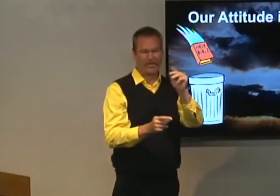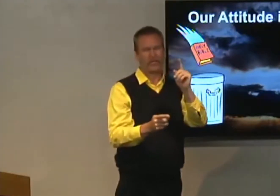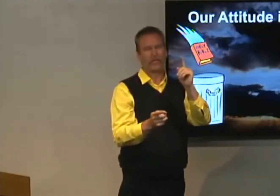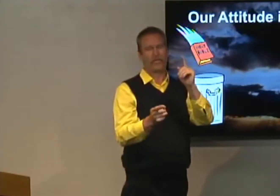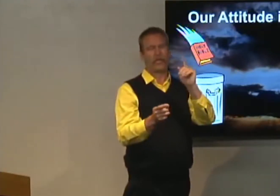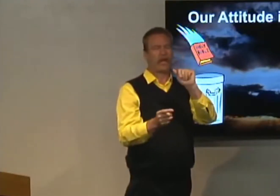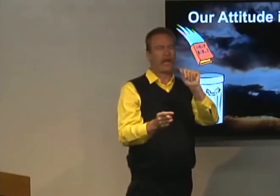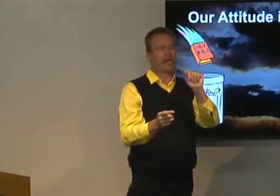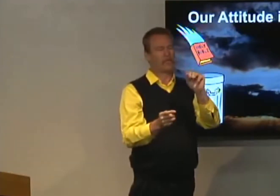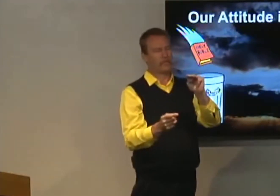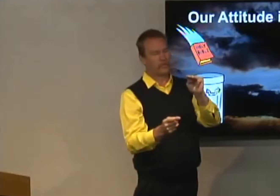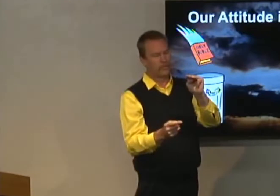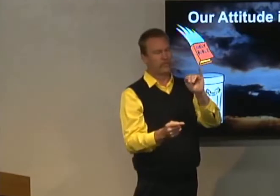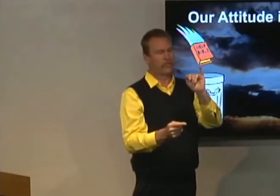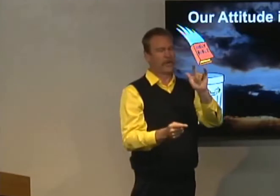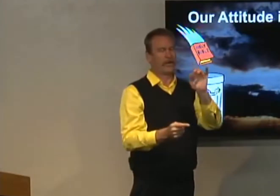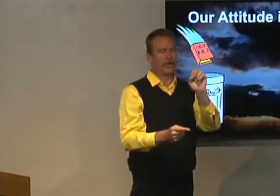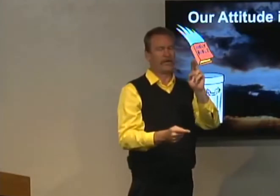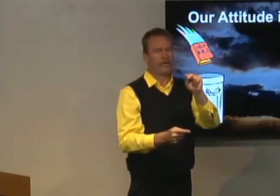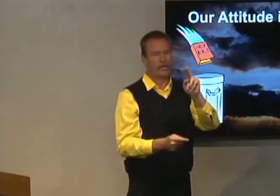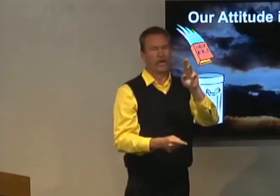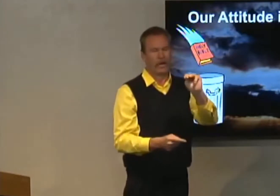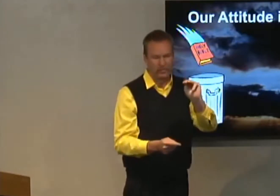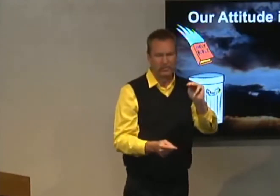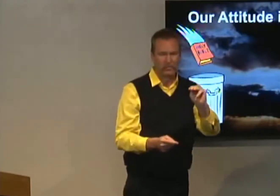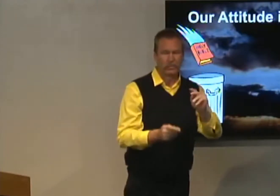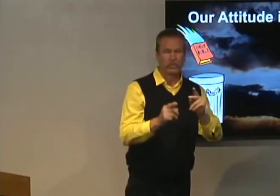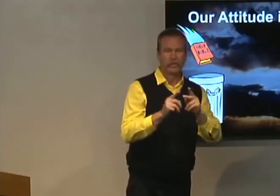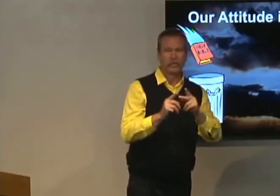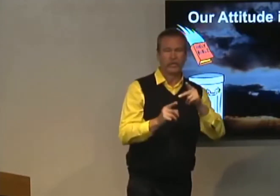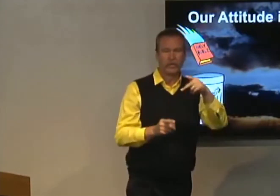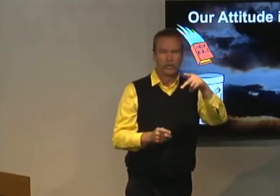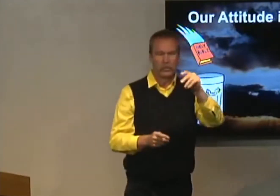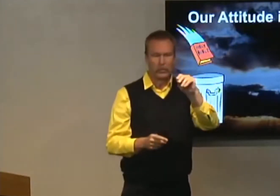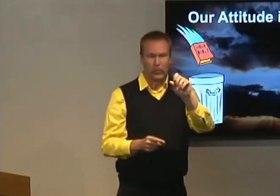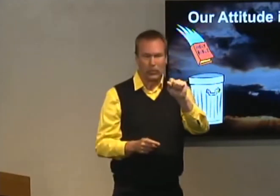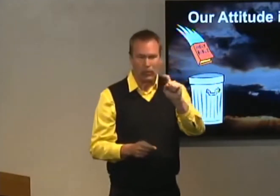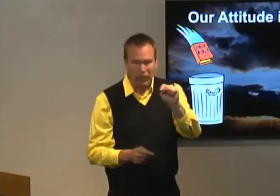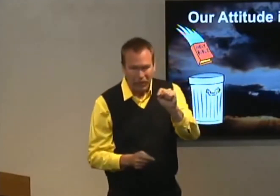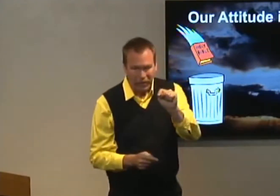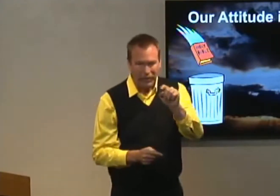So that it was